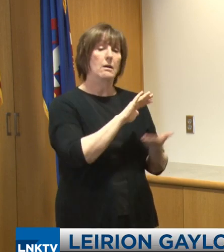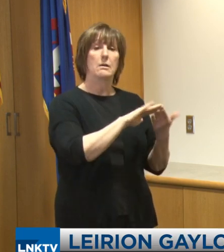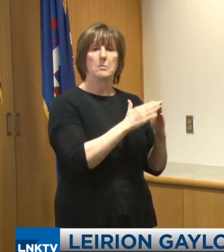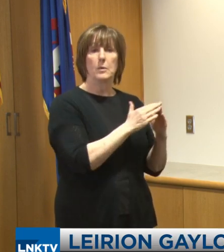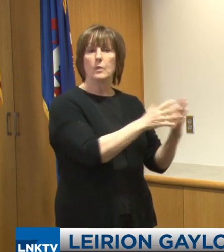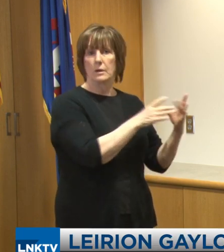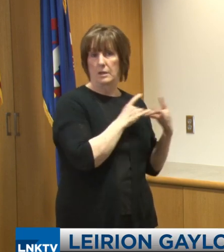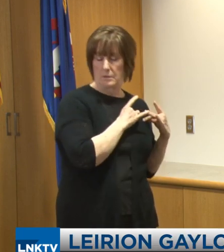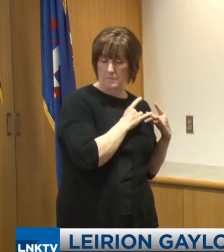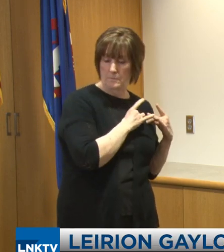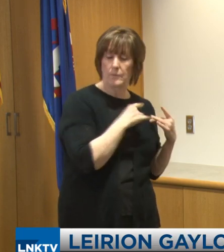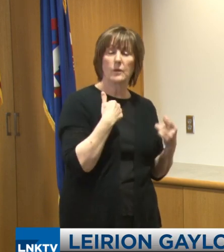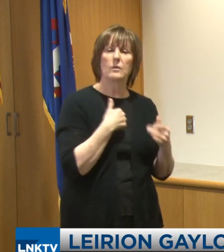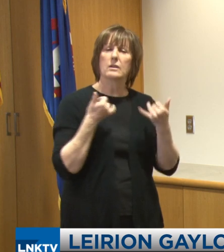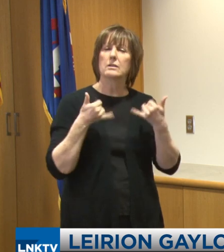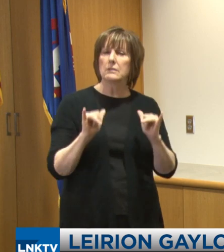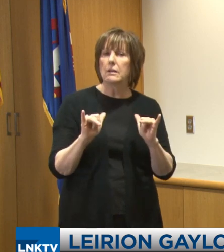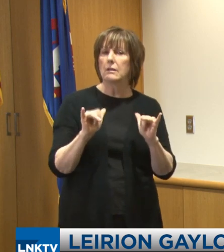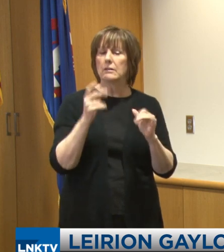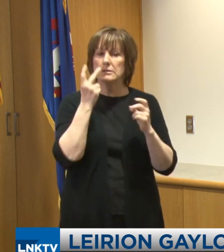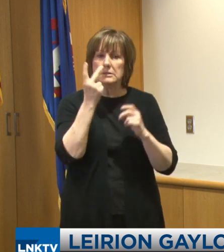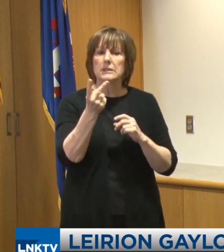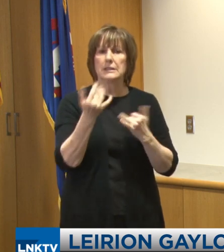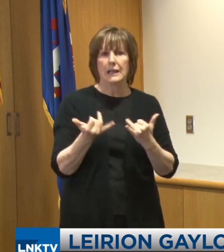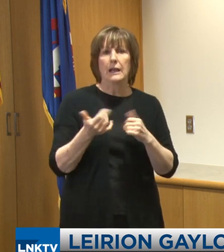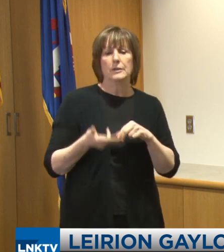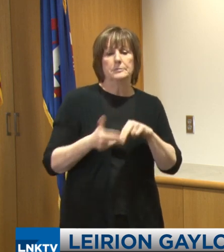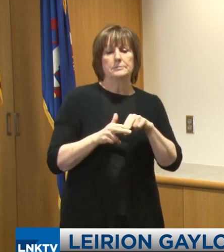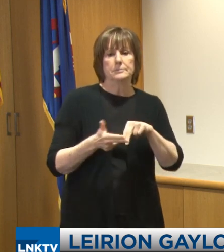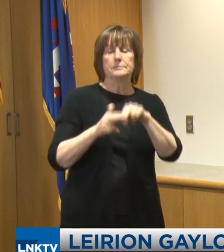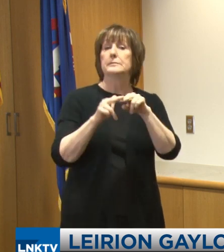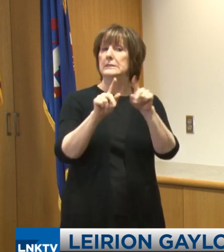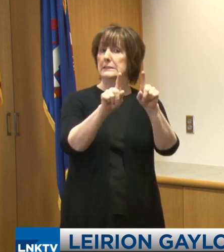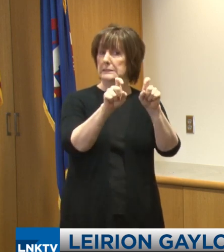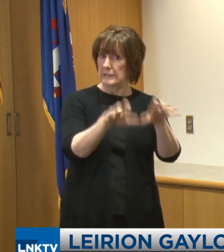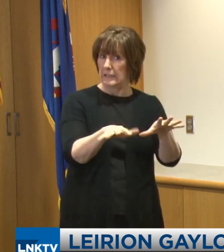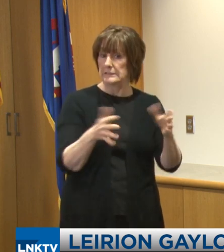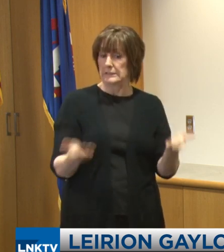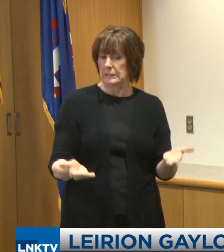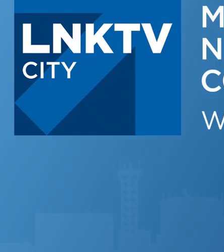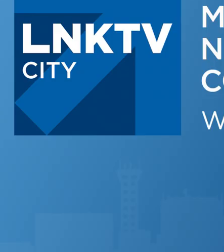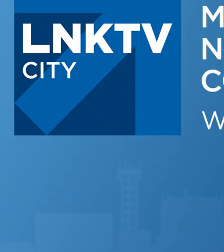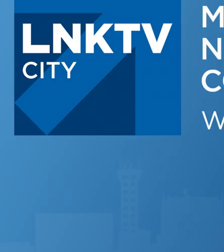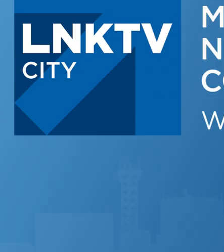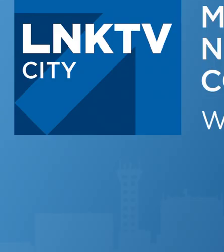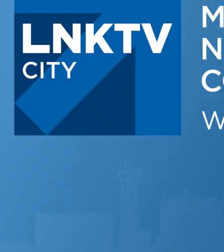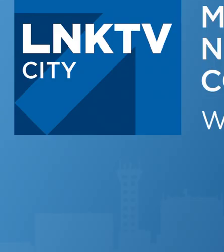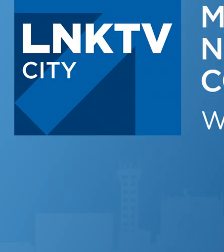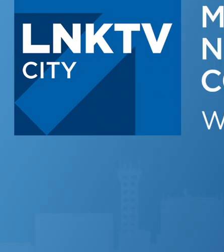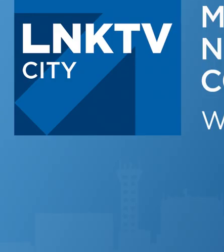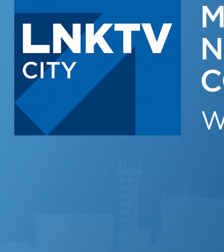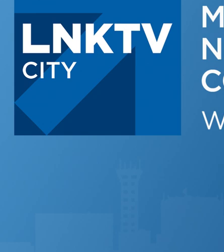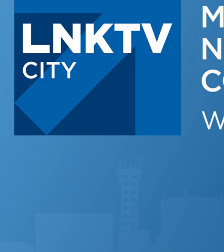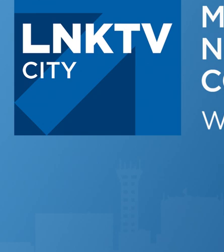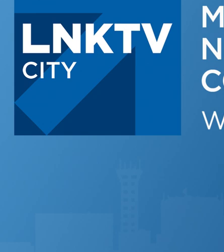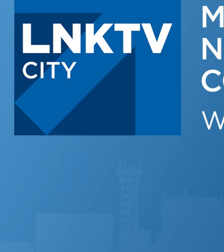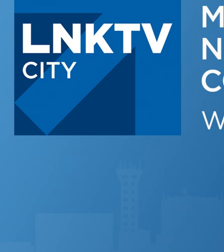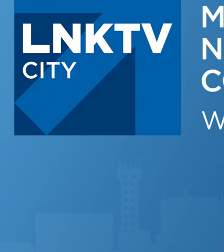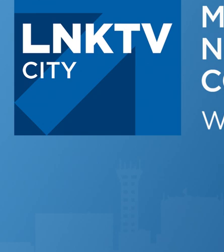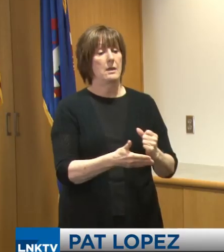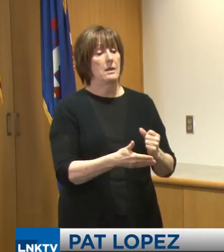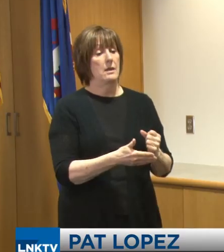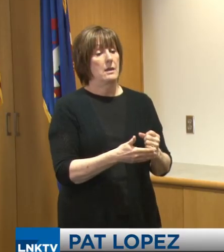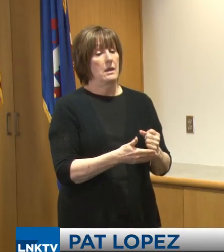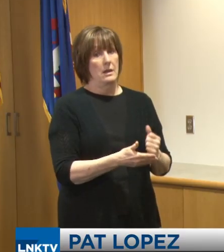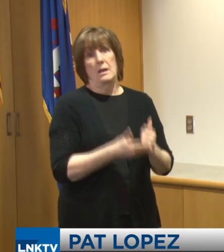community-acquired. We are continuing to see an increase in testing in Lancaster County. It has helped with both